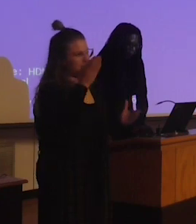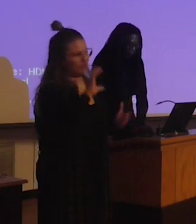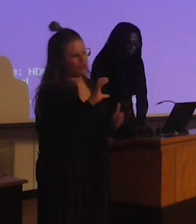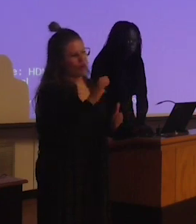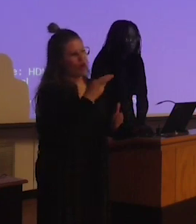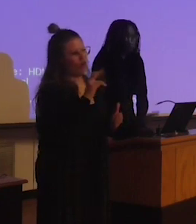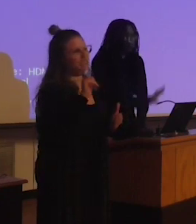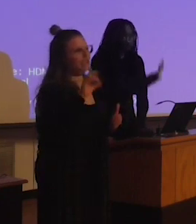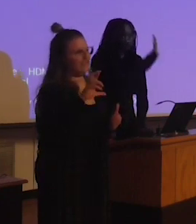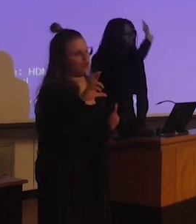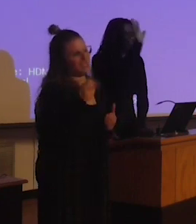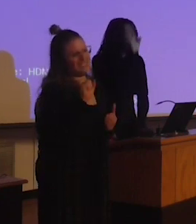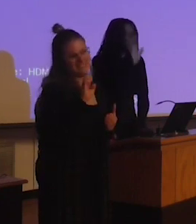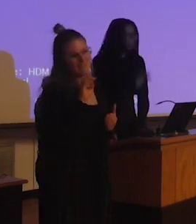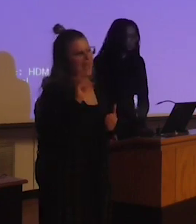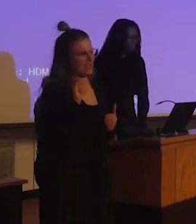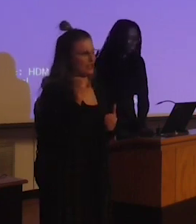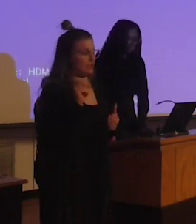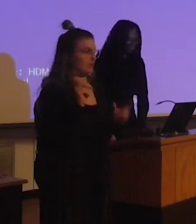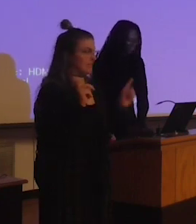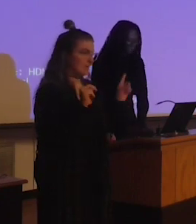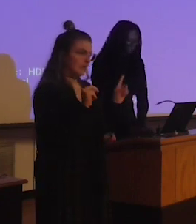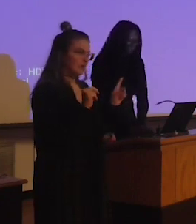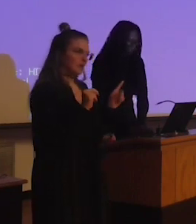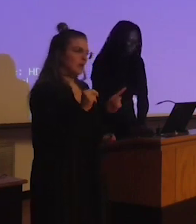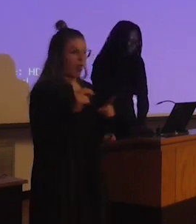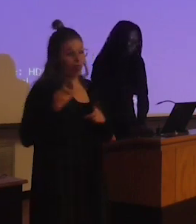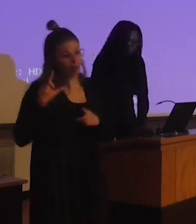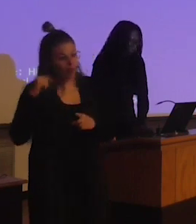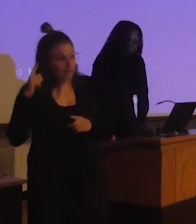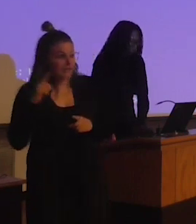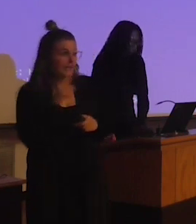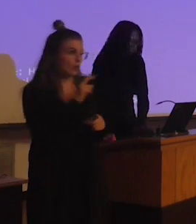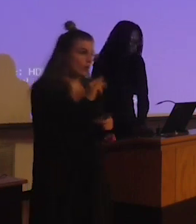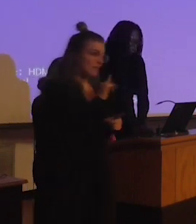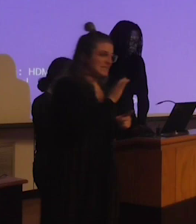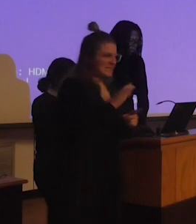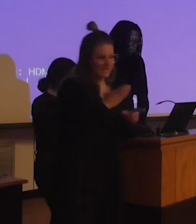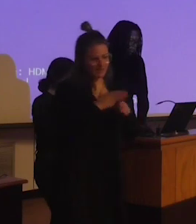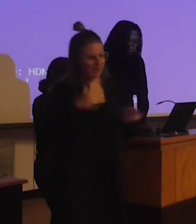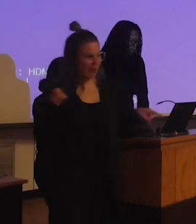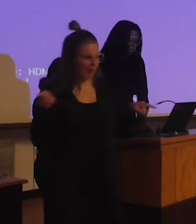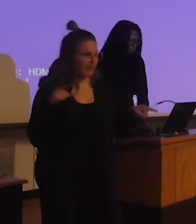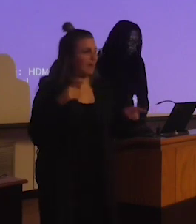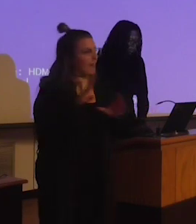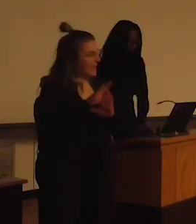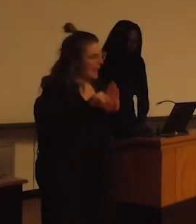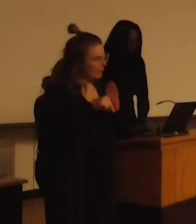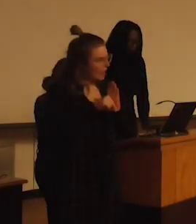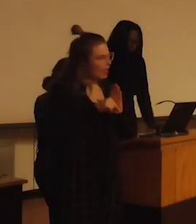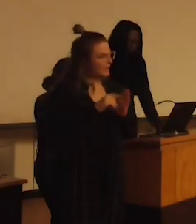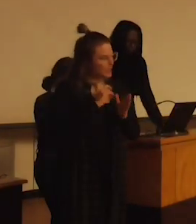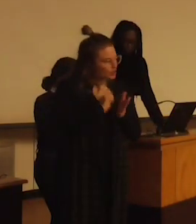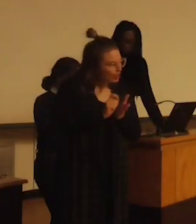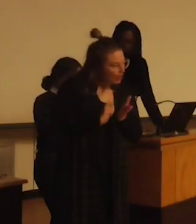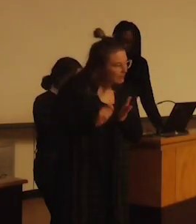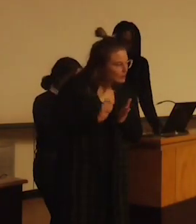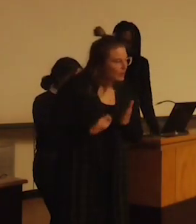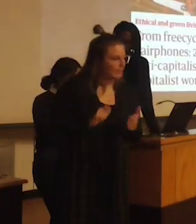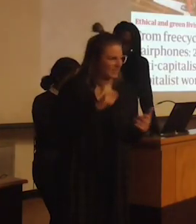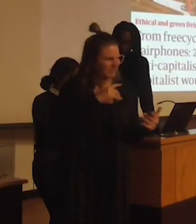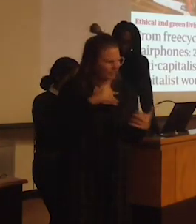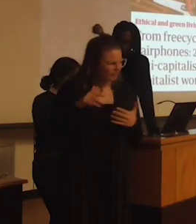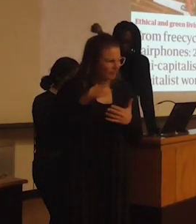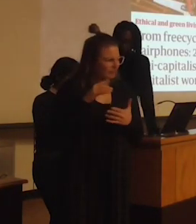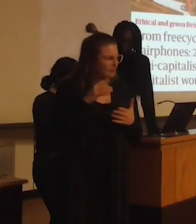Sebastian. Christopher Sebastian divides his time between London and New York City. His background is in journalism and media studies, and he